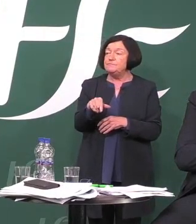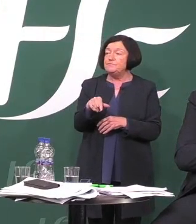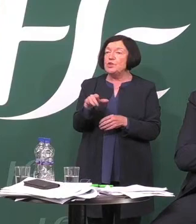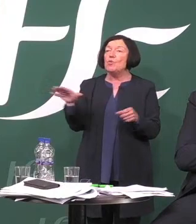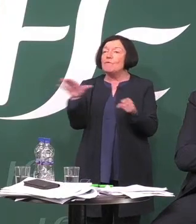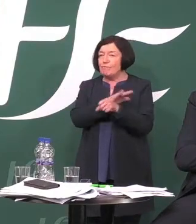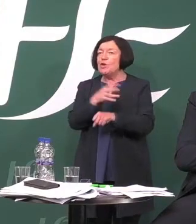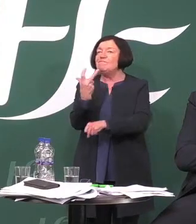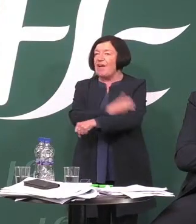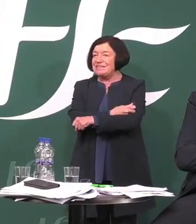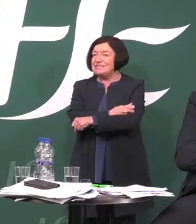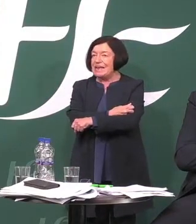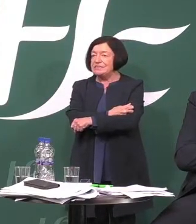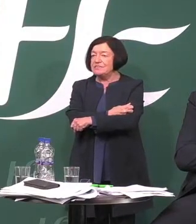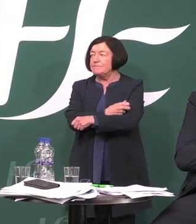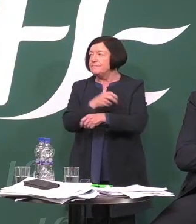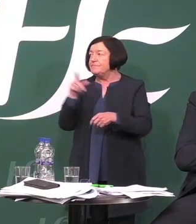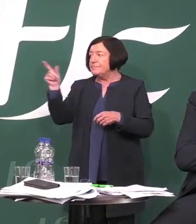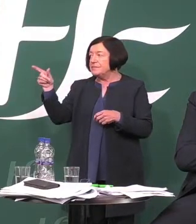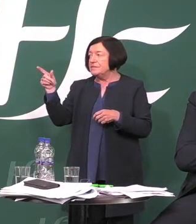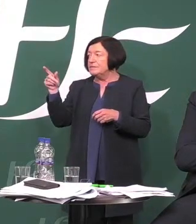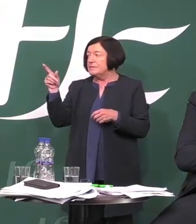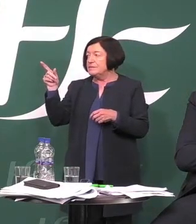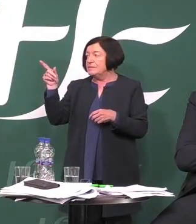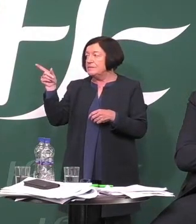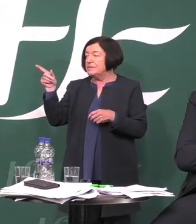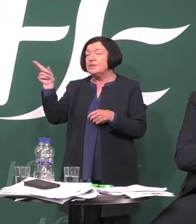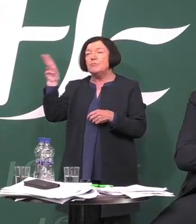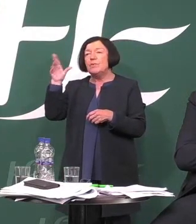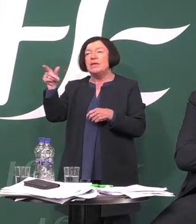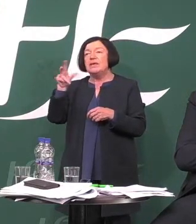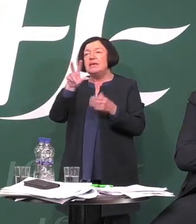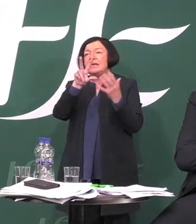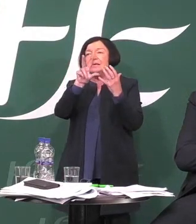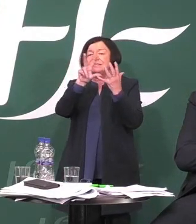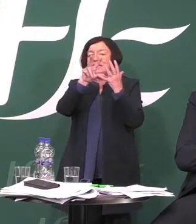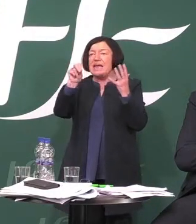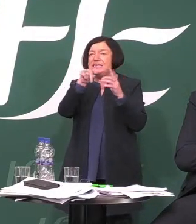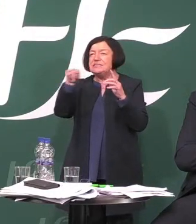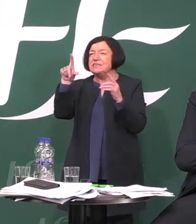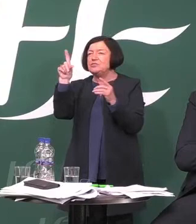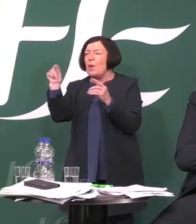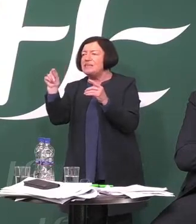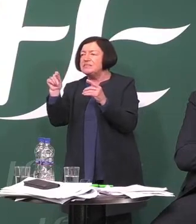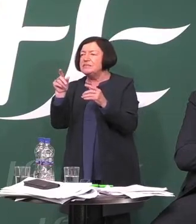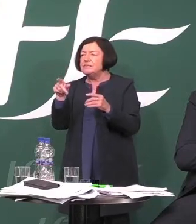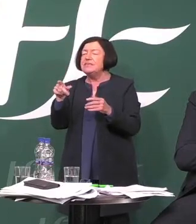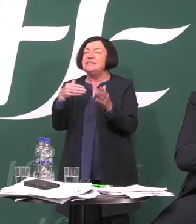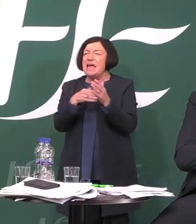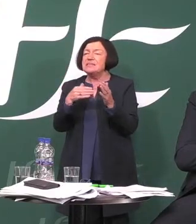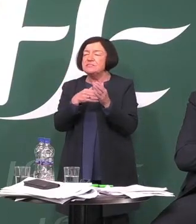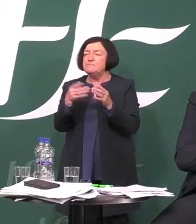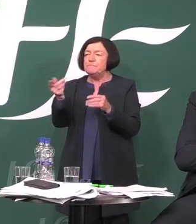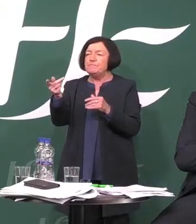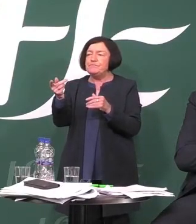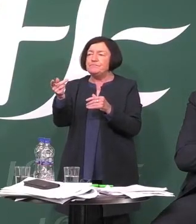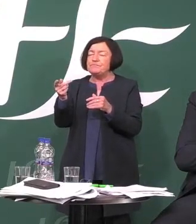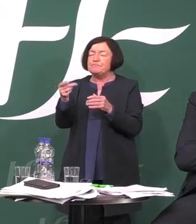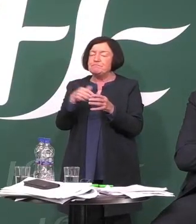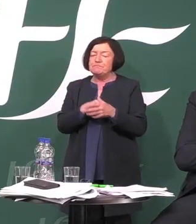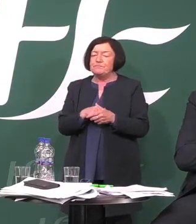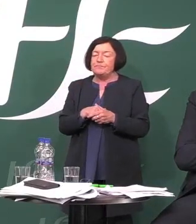were fully vaccinated. If I could just... Sorry? It's 80-20. Yes. But this